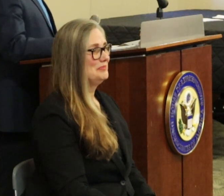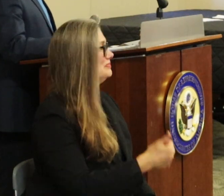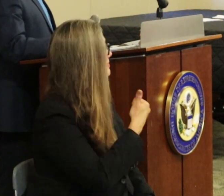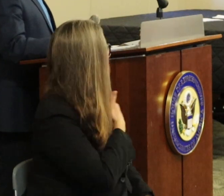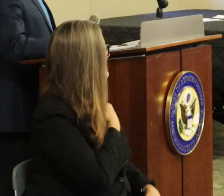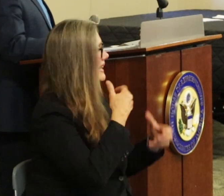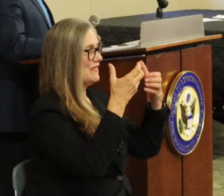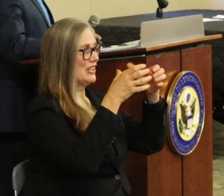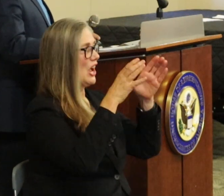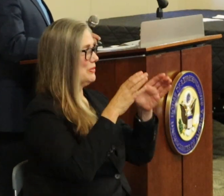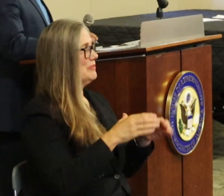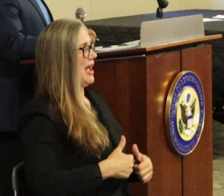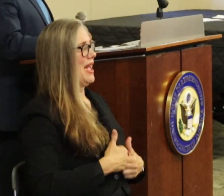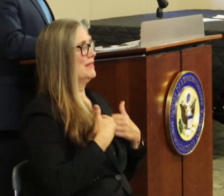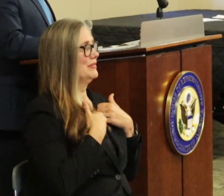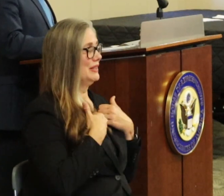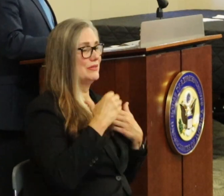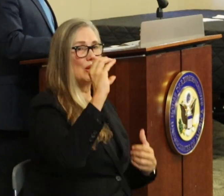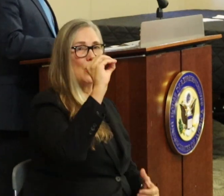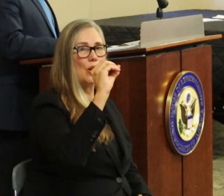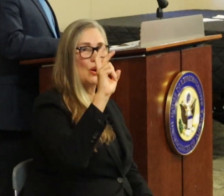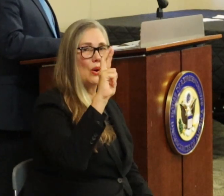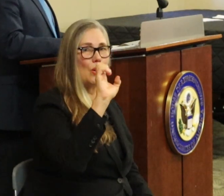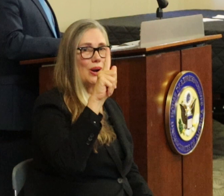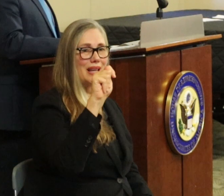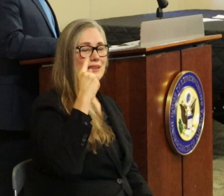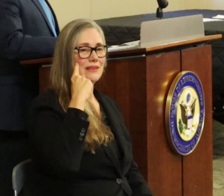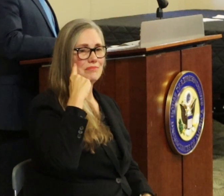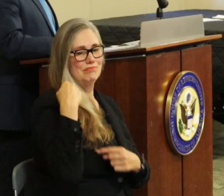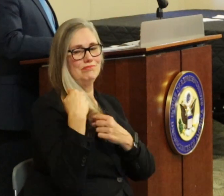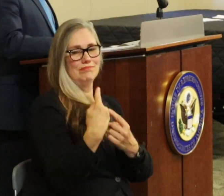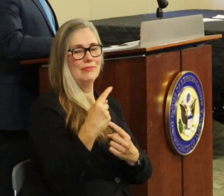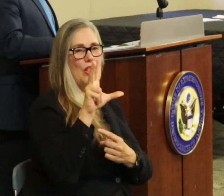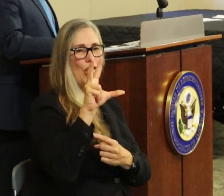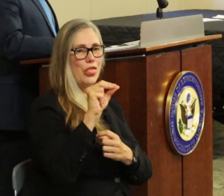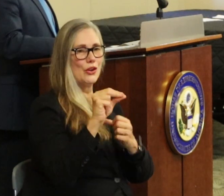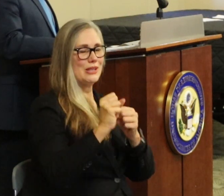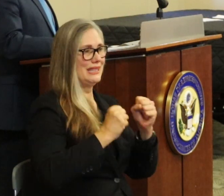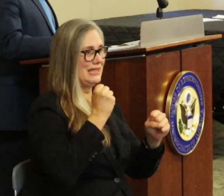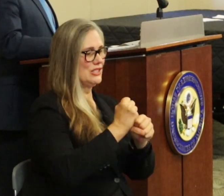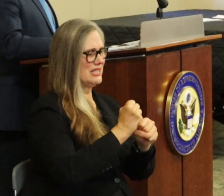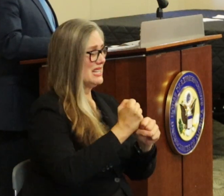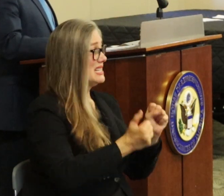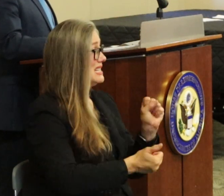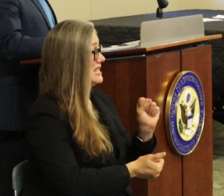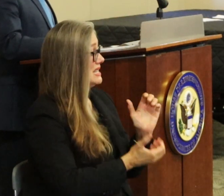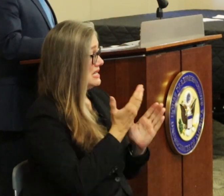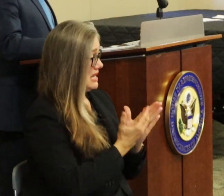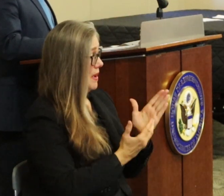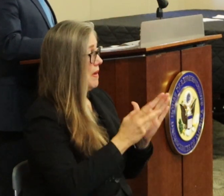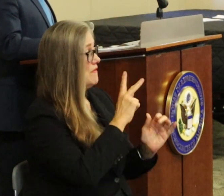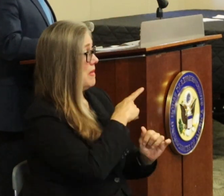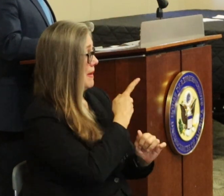I'm a chiropractor. I've lived in Orchid for 30 years, and some of my healthiest, best patients have been patients